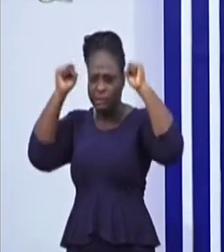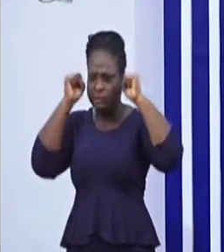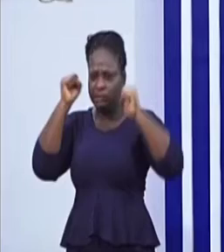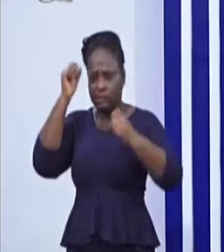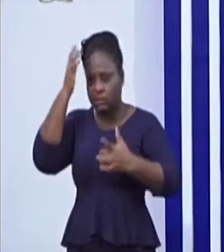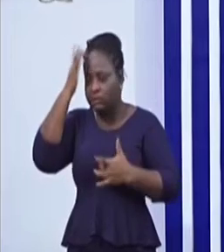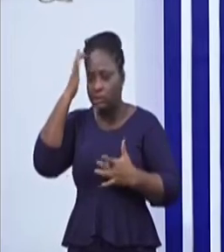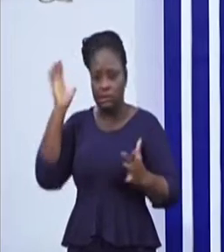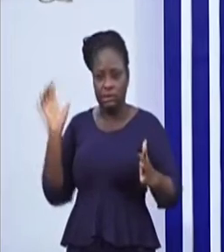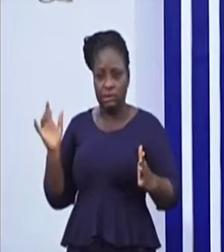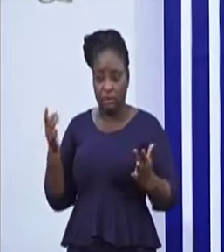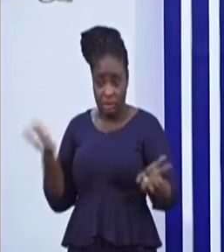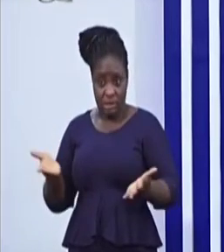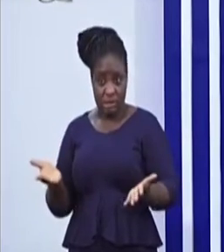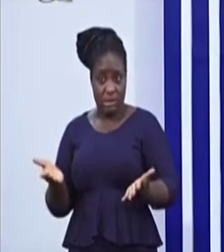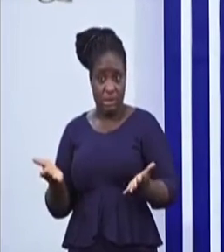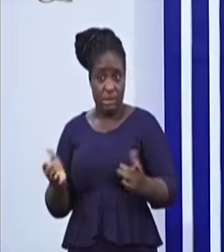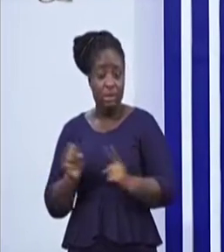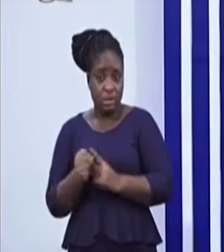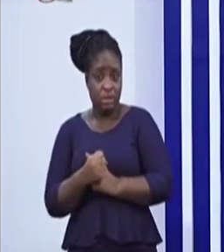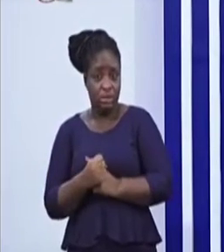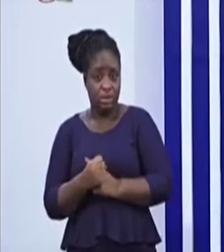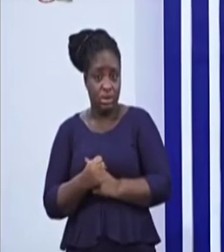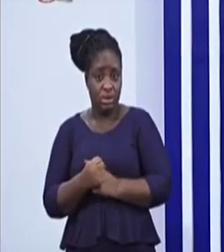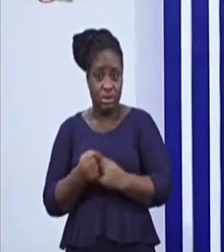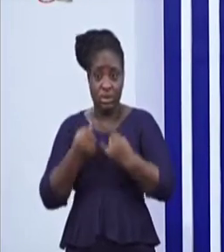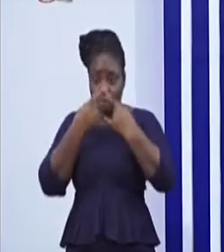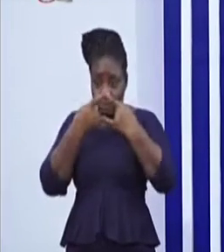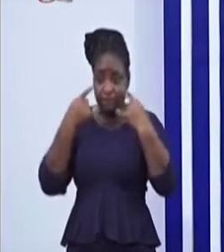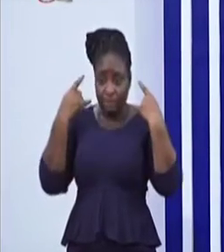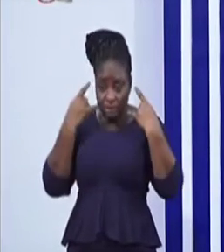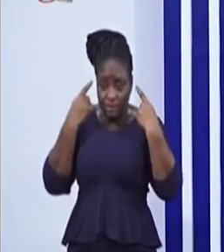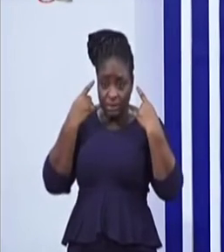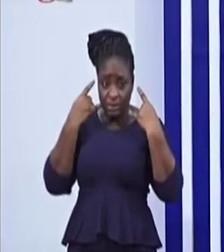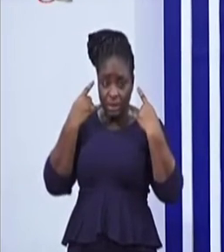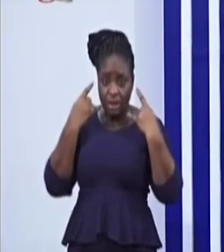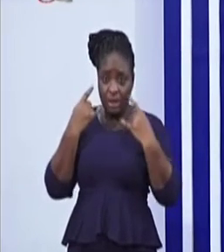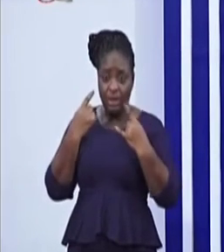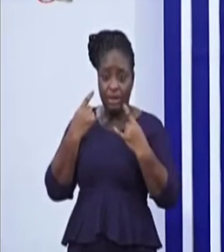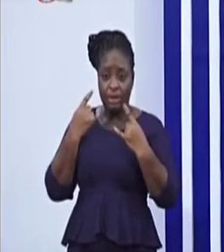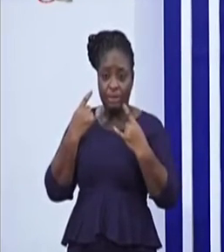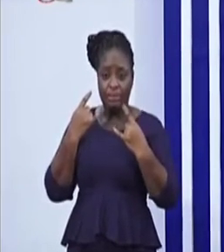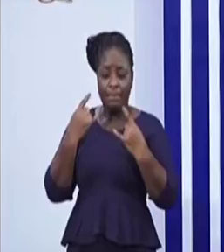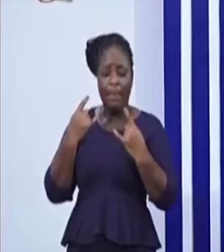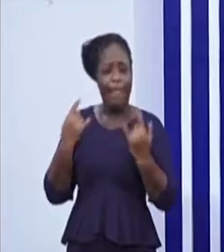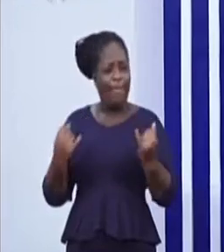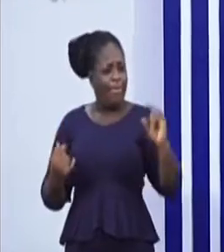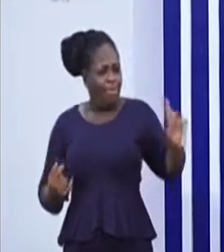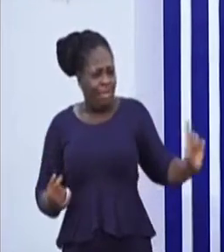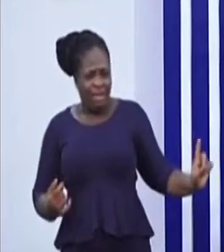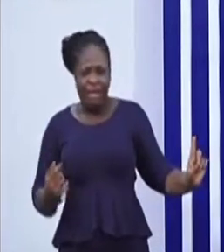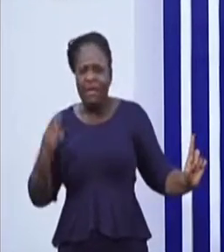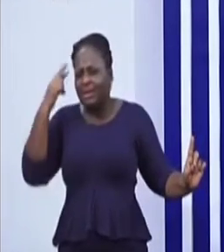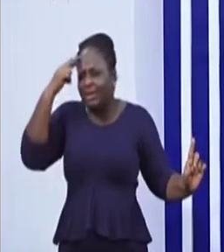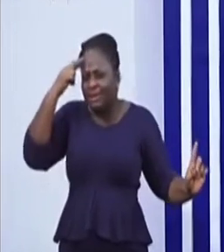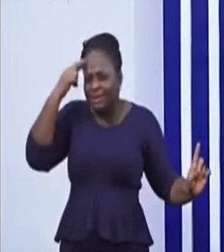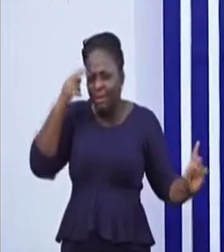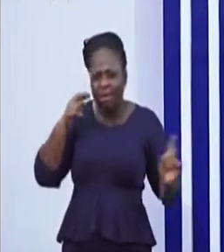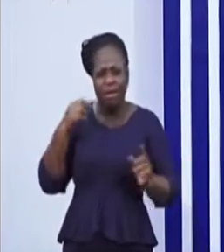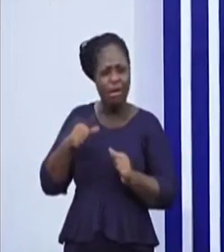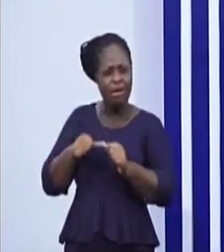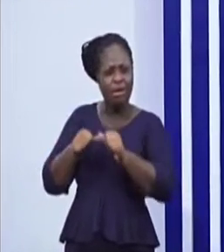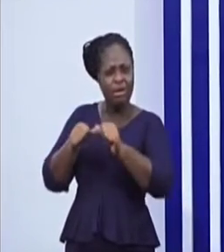casualty incident. In this case, what we call biological mass casualty incident or biological MCI. Now, the reason we